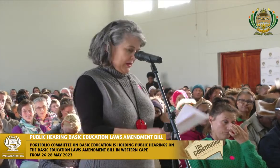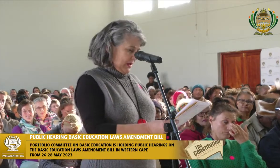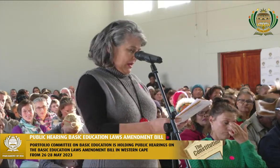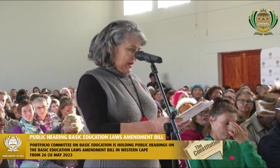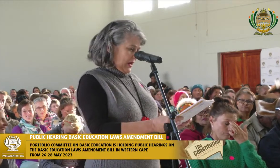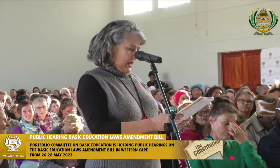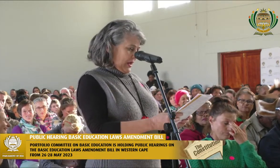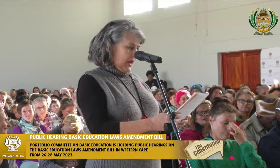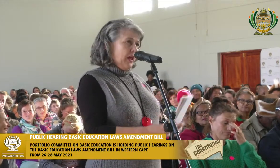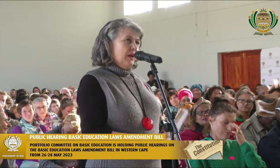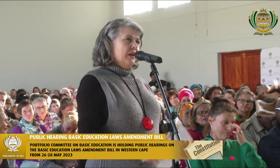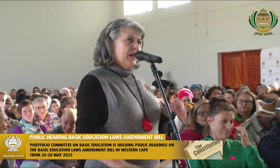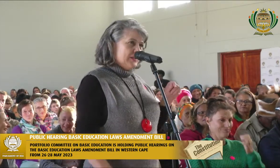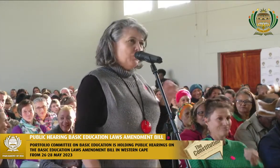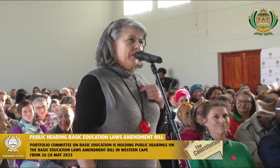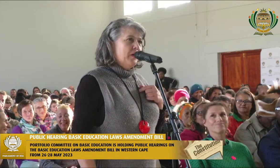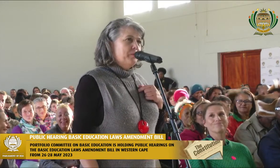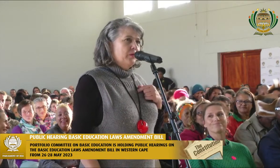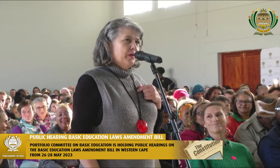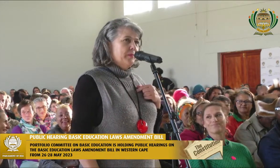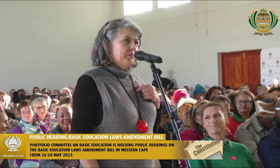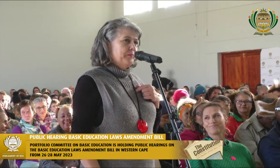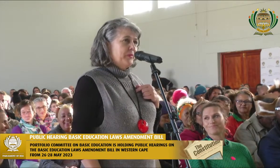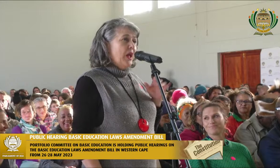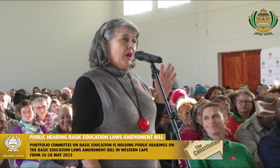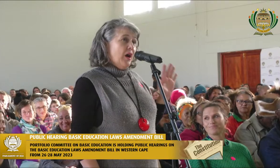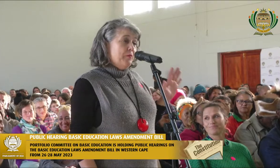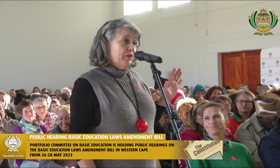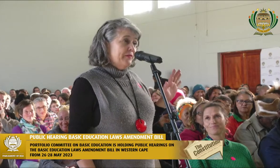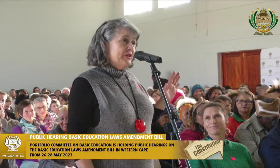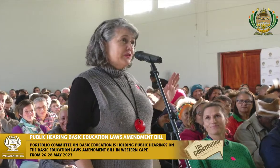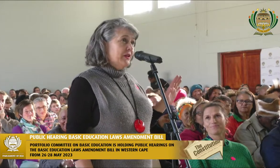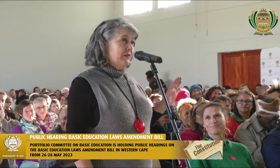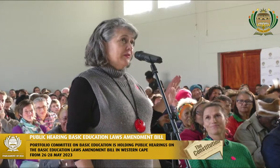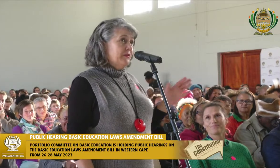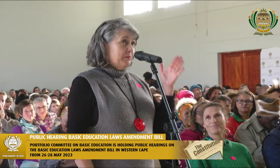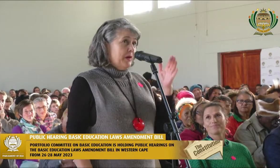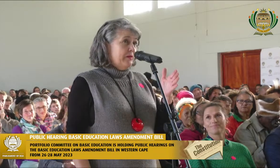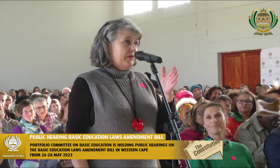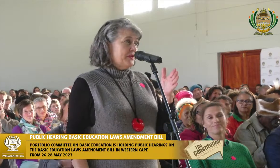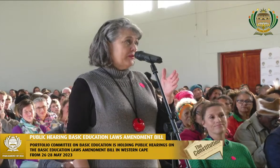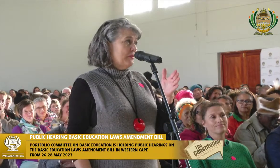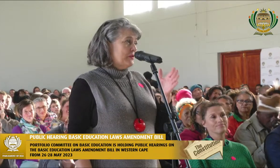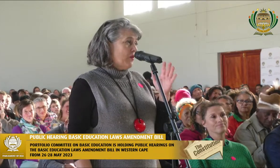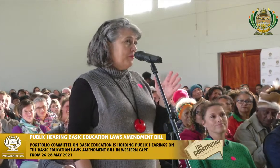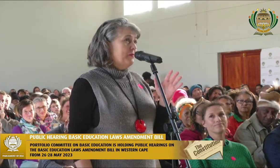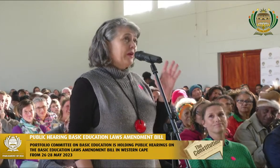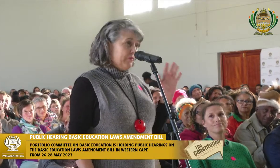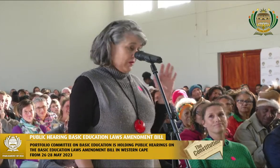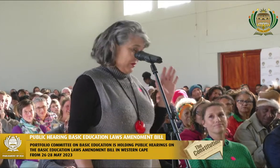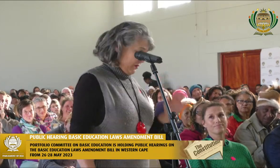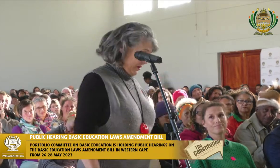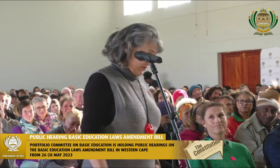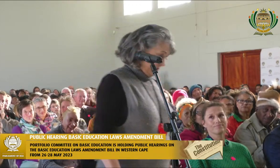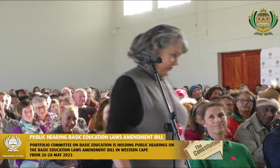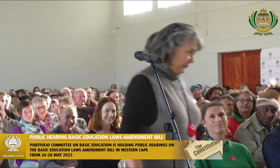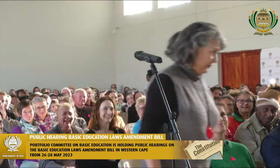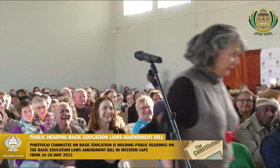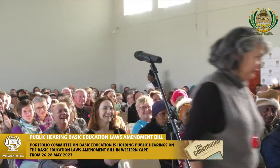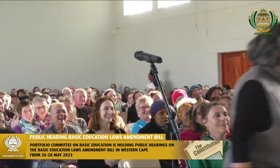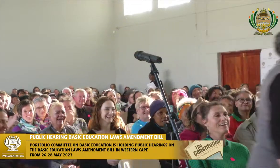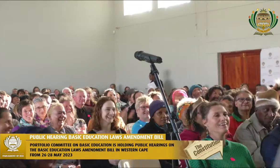sound. That's why they pulled them. I'm not finished yet. That man on the gentleman stopped me, but I've got to go